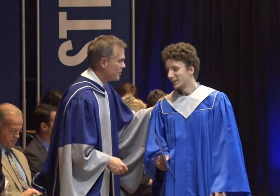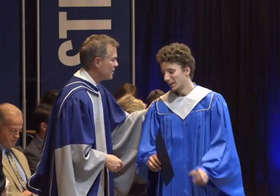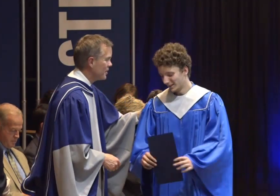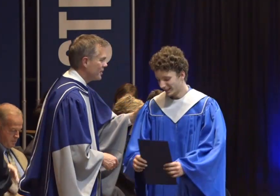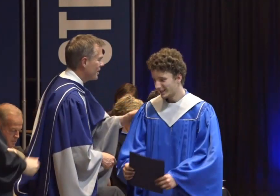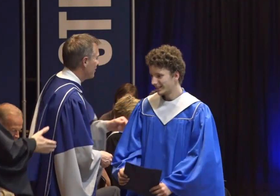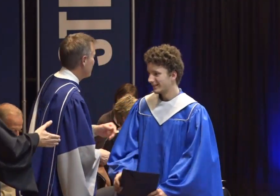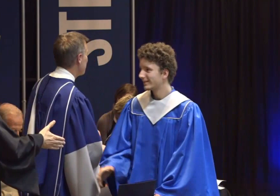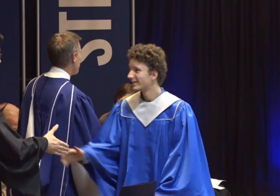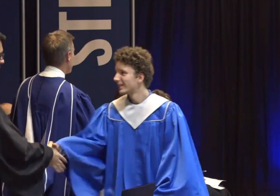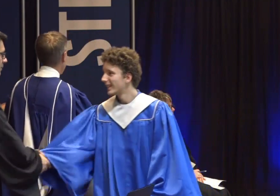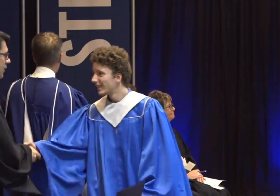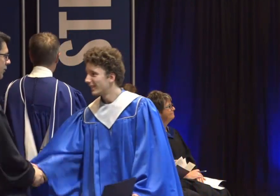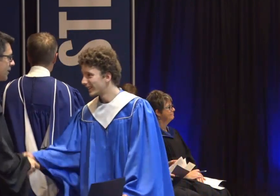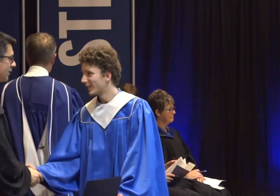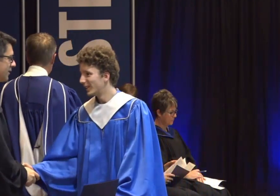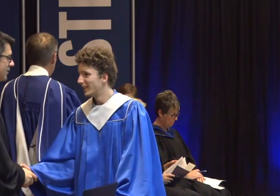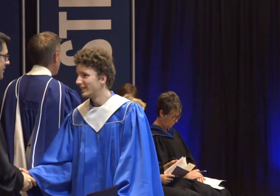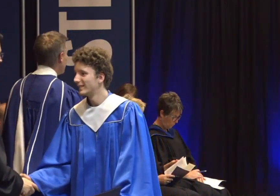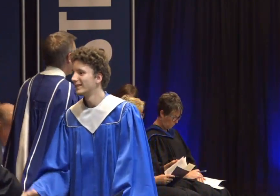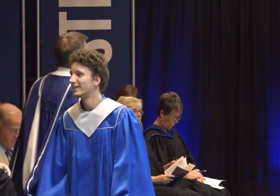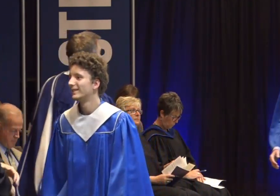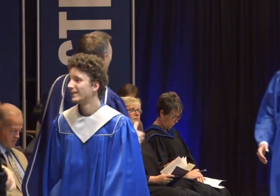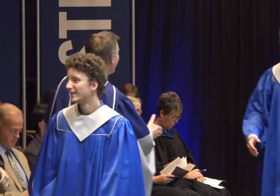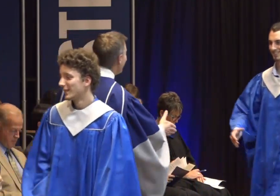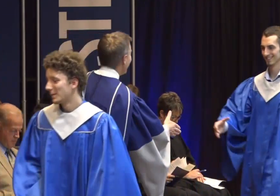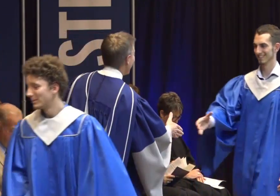Colin Camo Routhier.